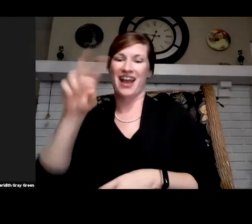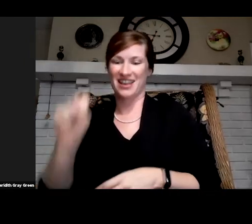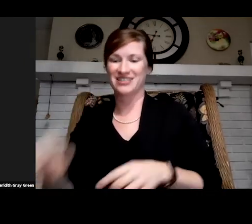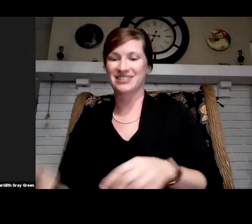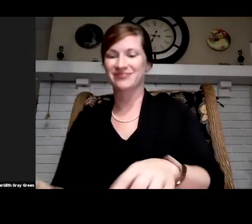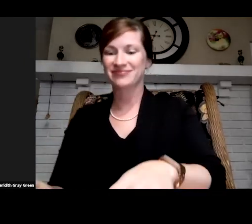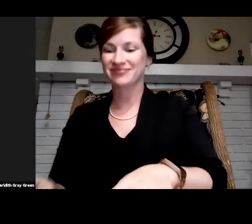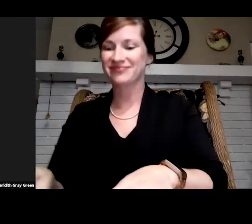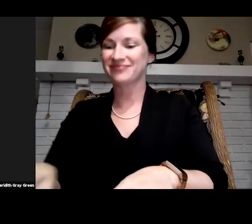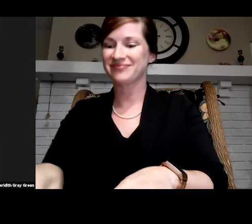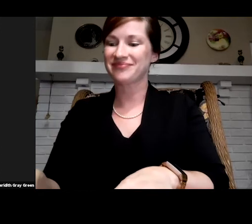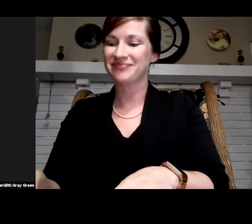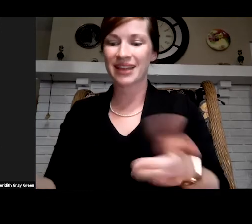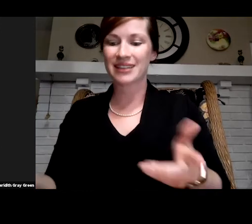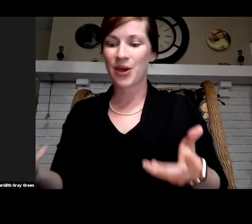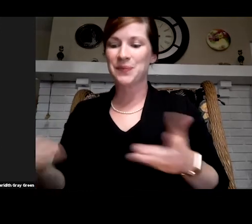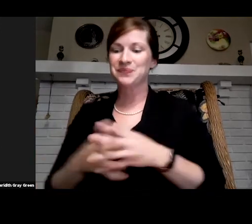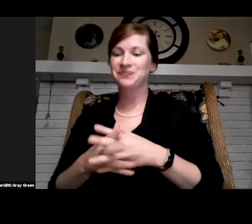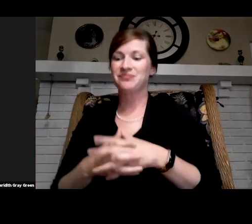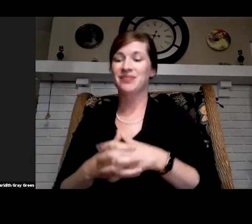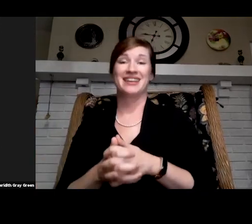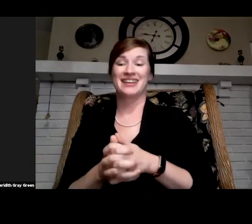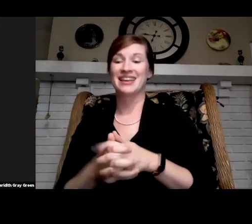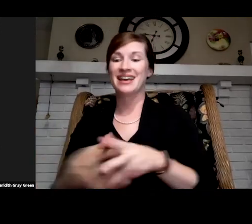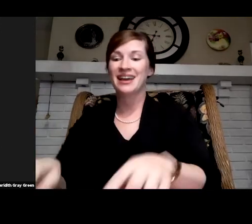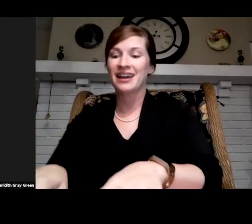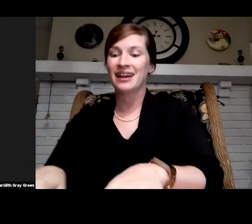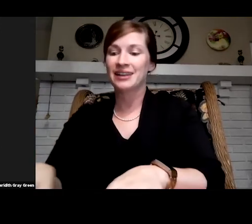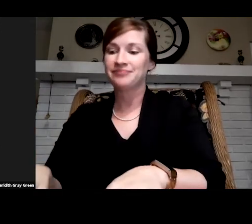this present time in the archives.